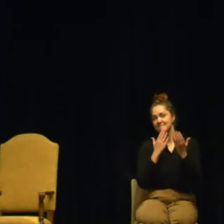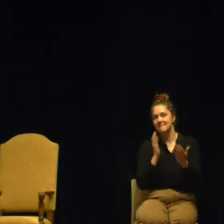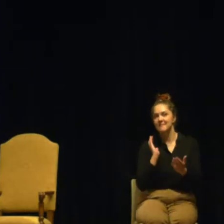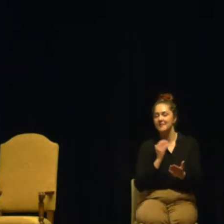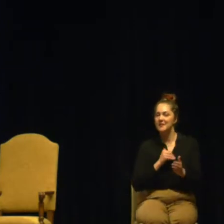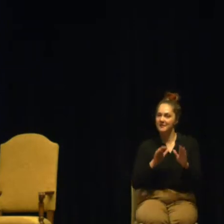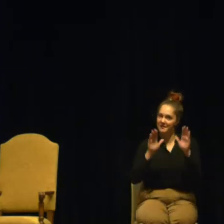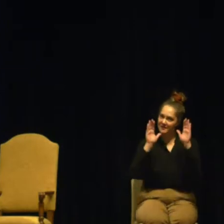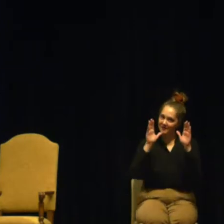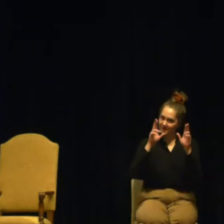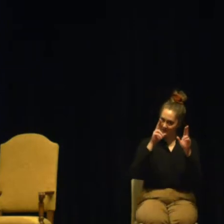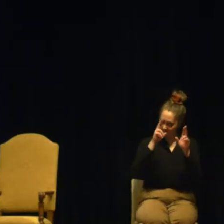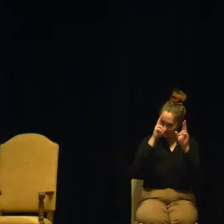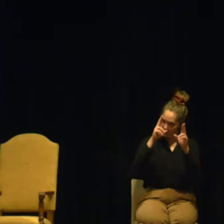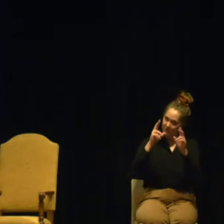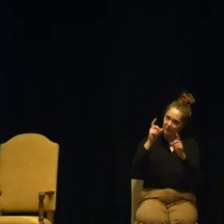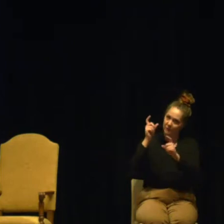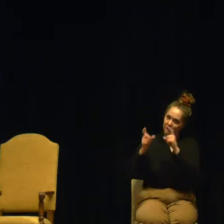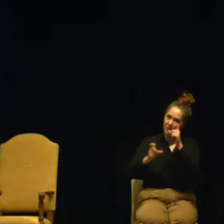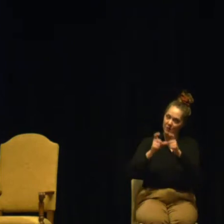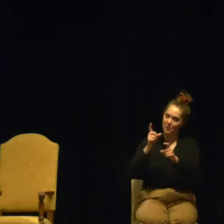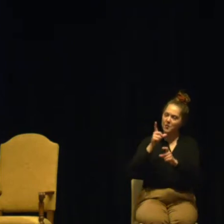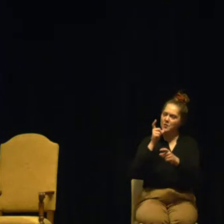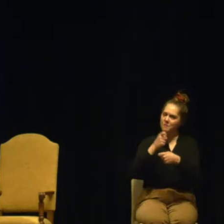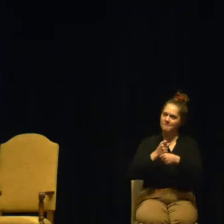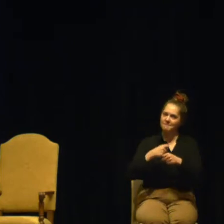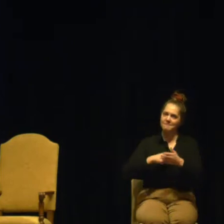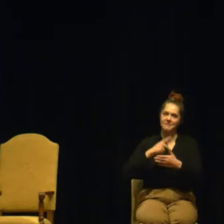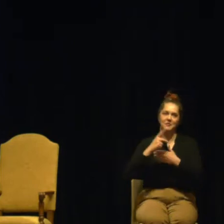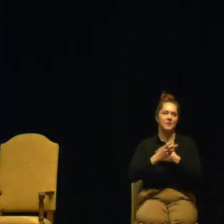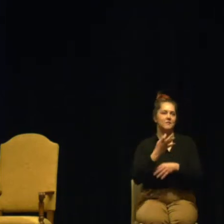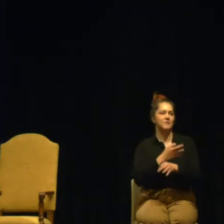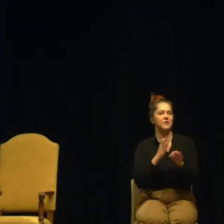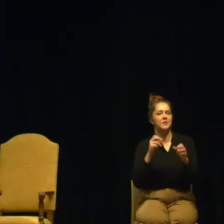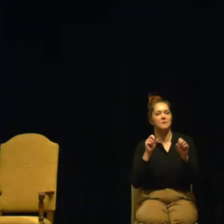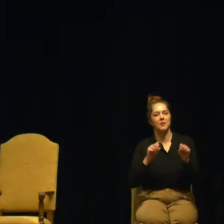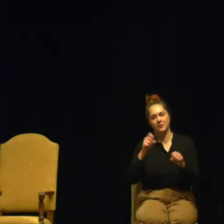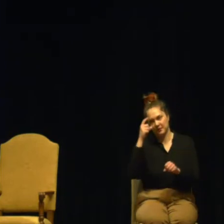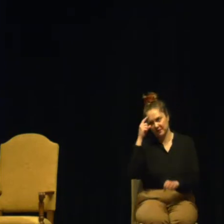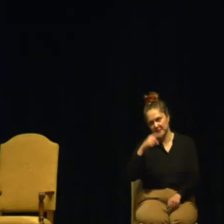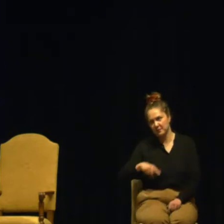and honorary donors who makes this program free and possible for all.